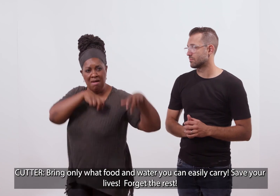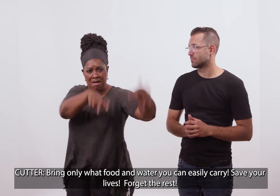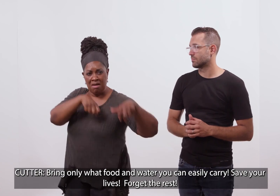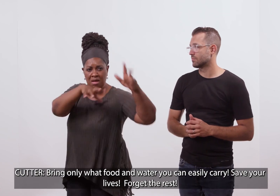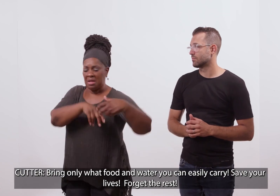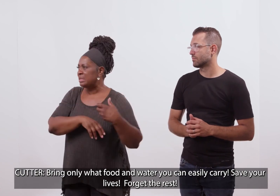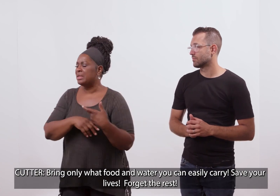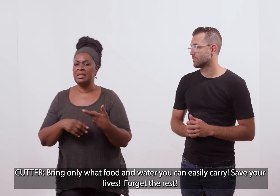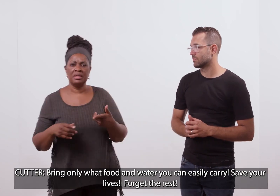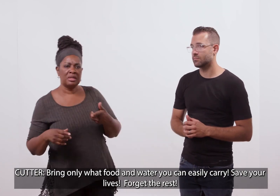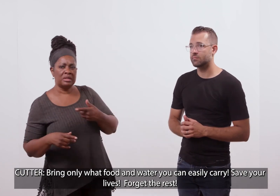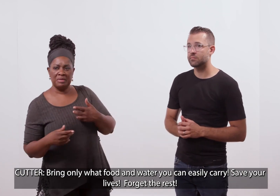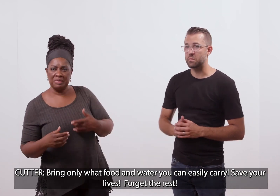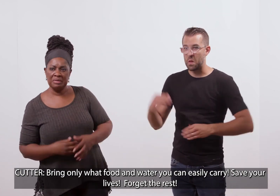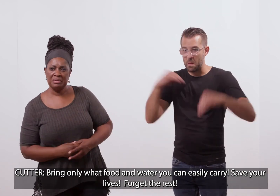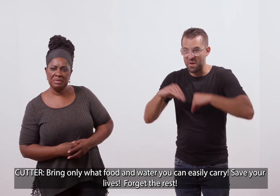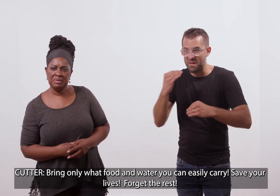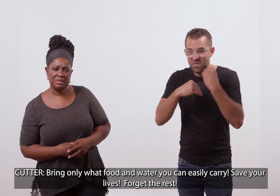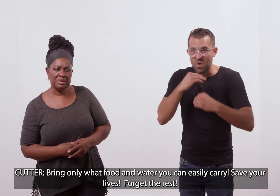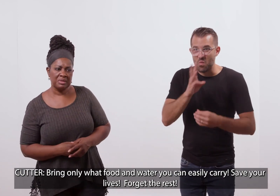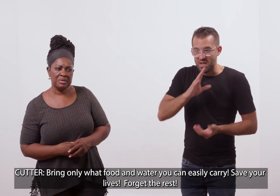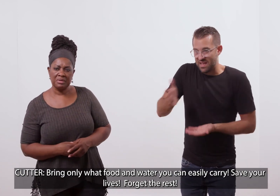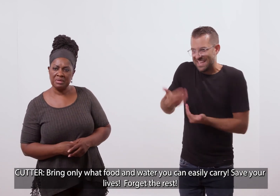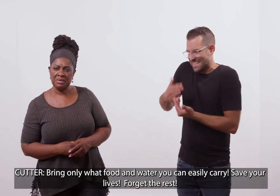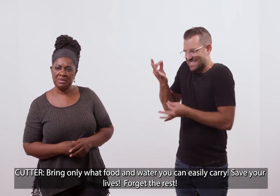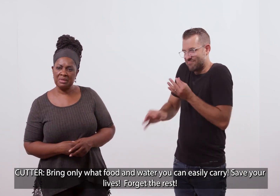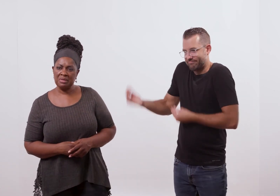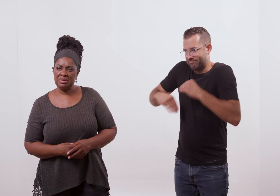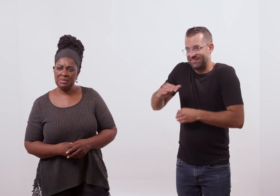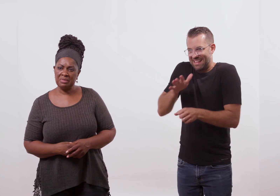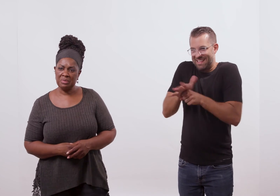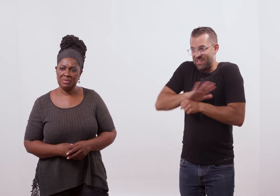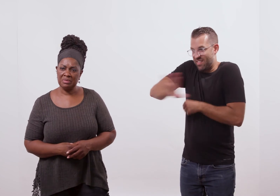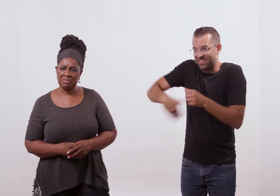Bring only what food and water you can easily carry. Save your lives, forget the rest!